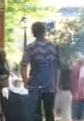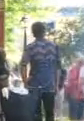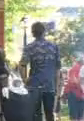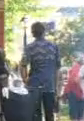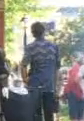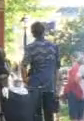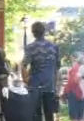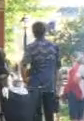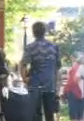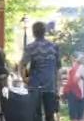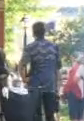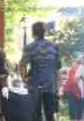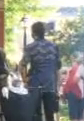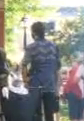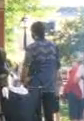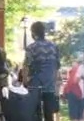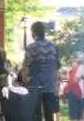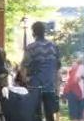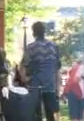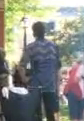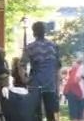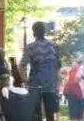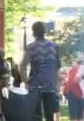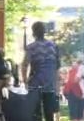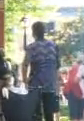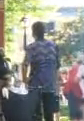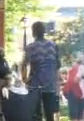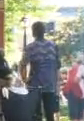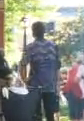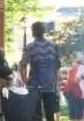it. Let's listen. Thank you.